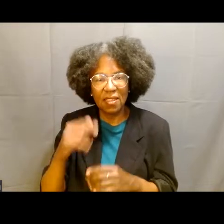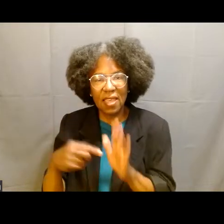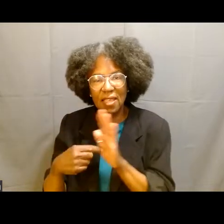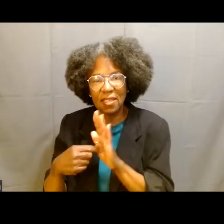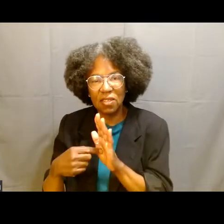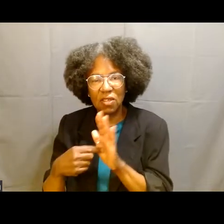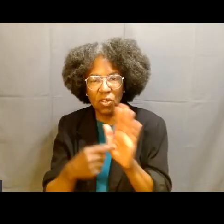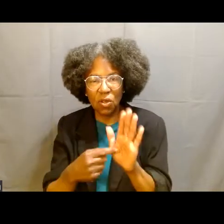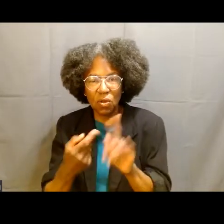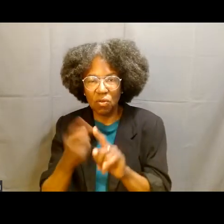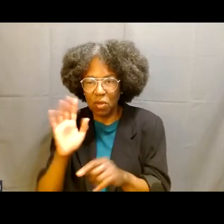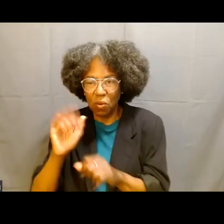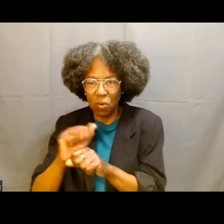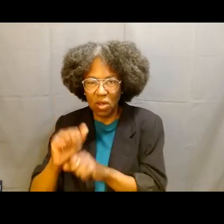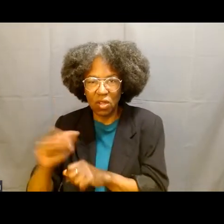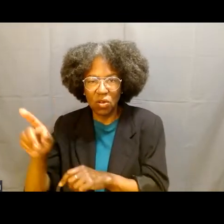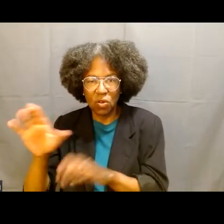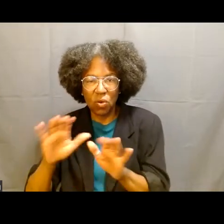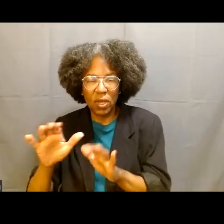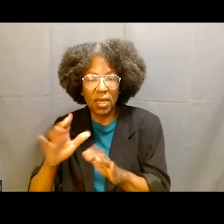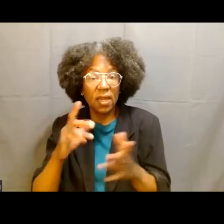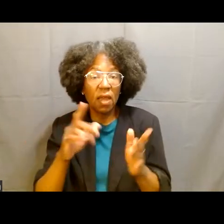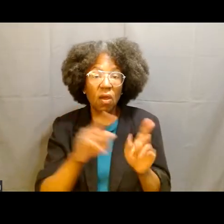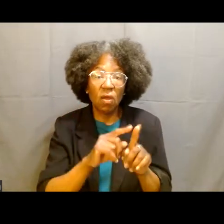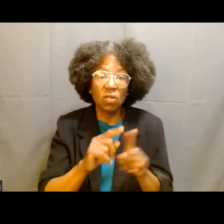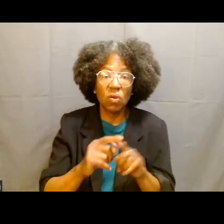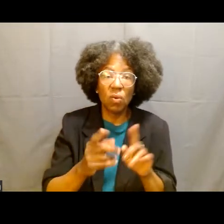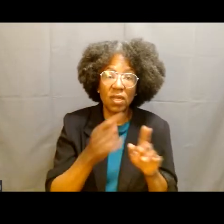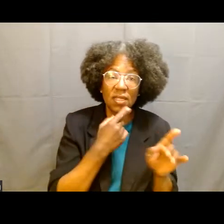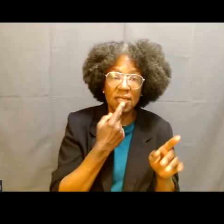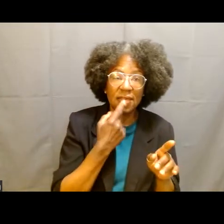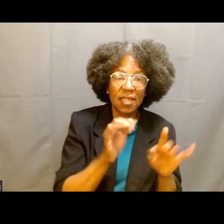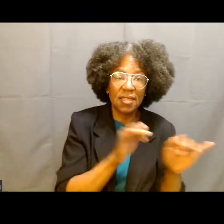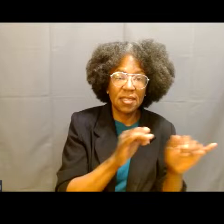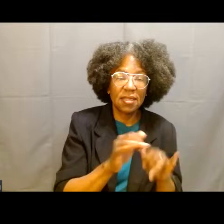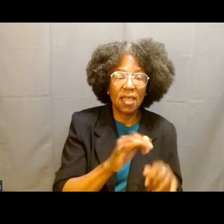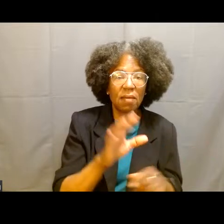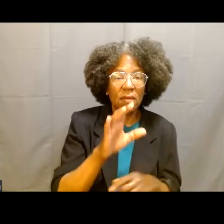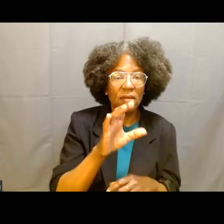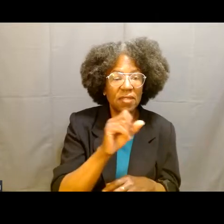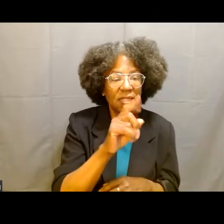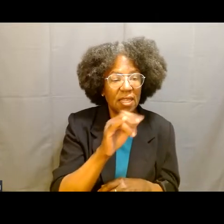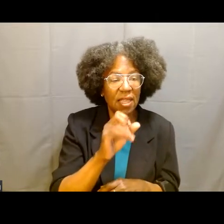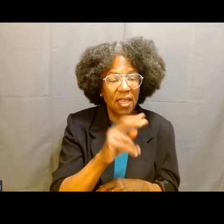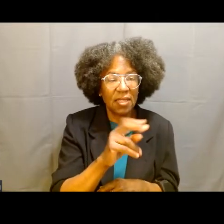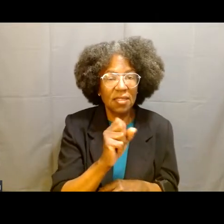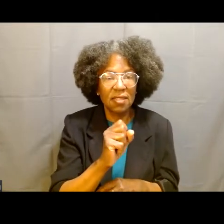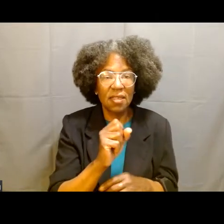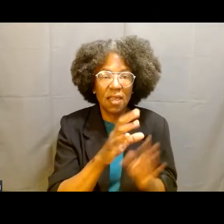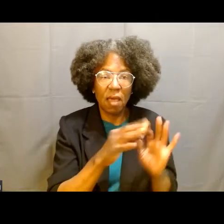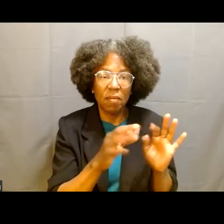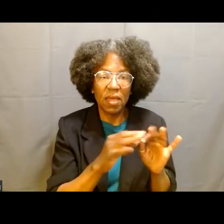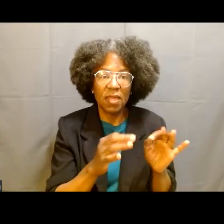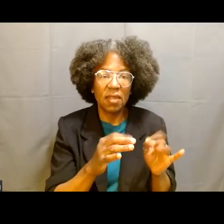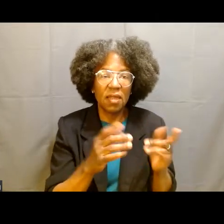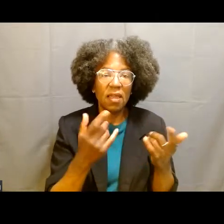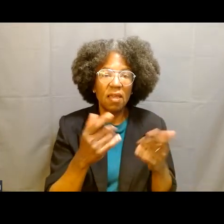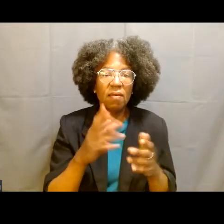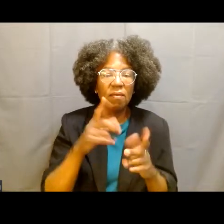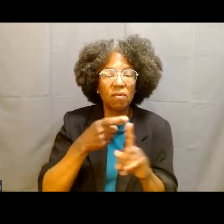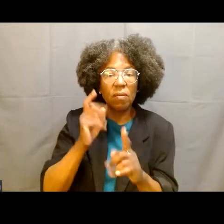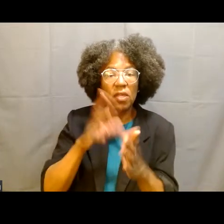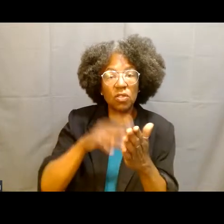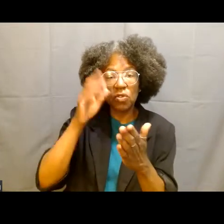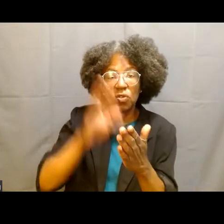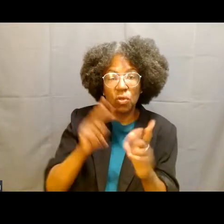to echo Trustee Land's comment about sort of standardized curriculum between teachers. From a student perspective, it